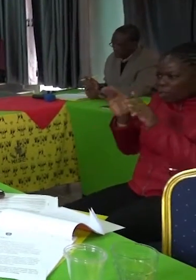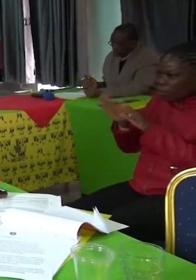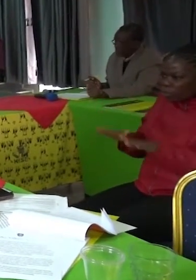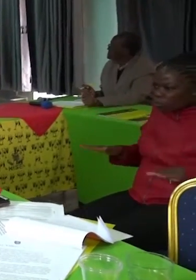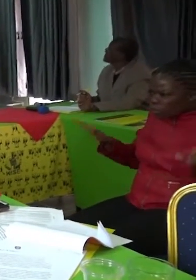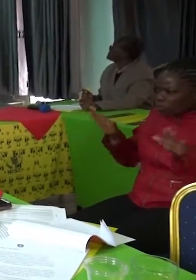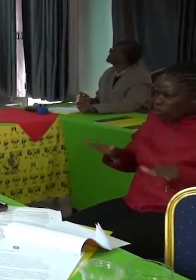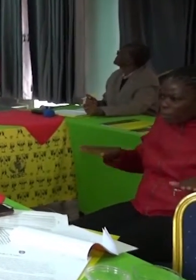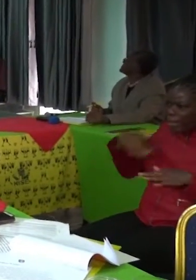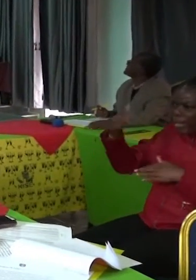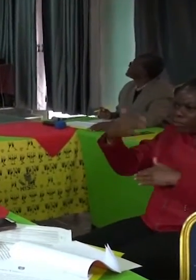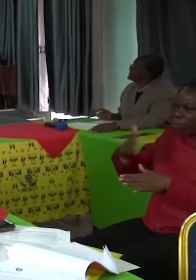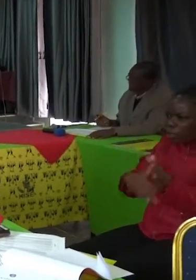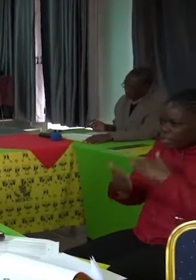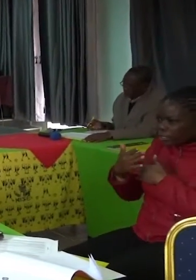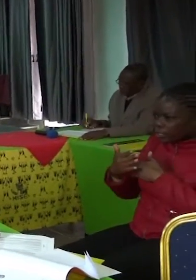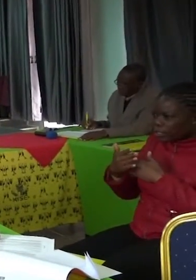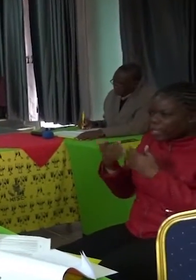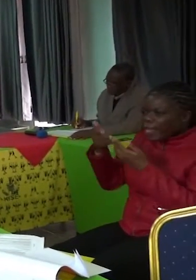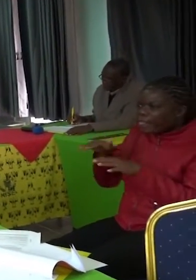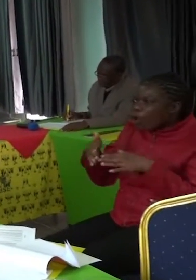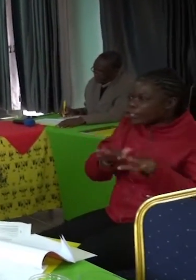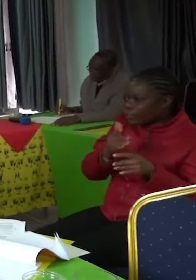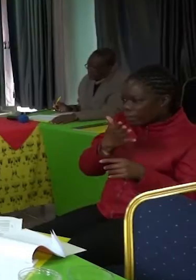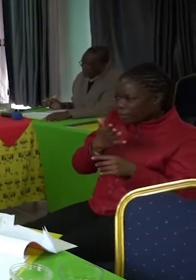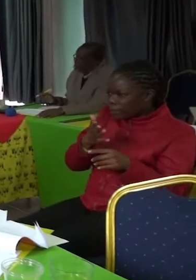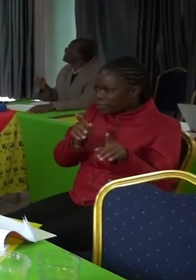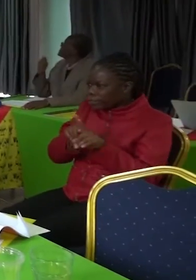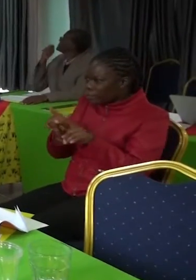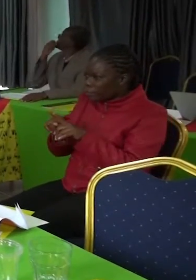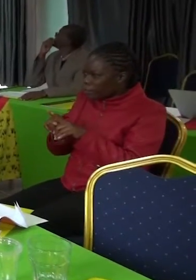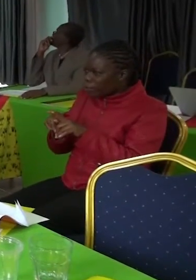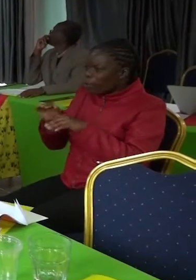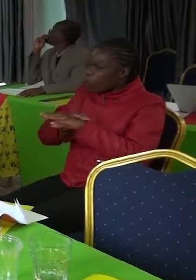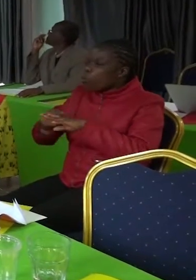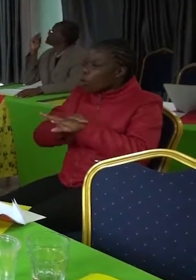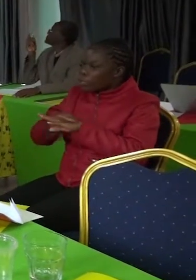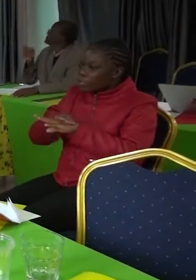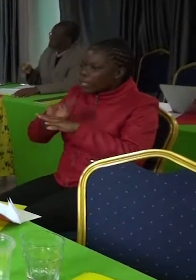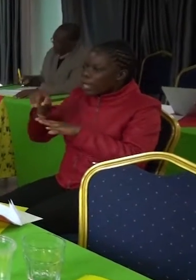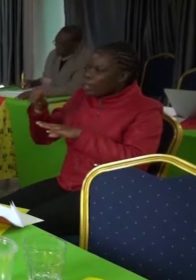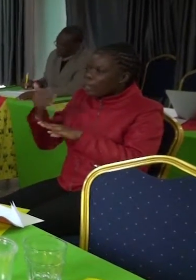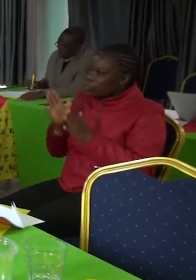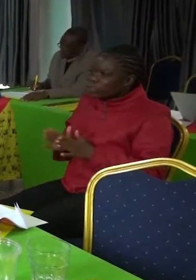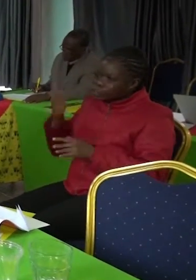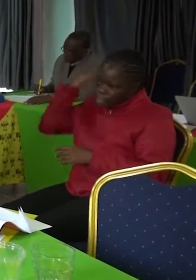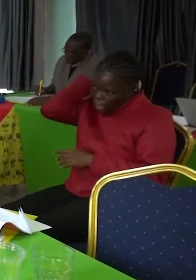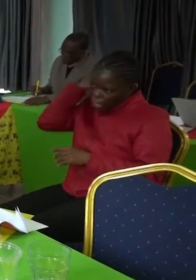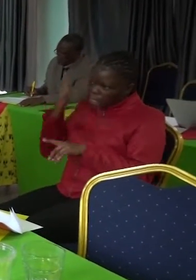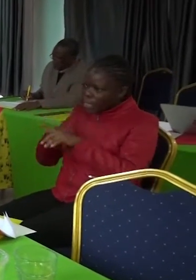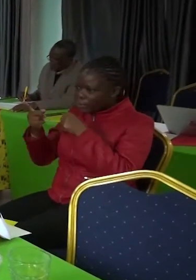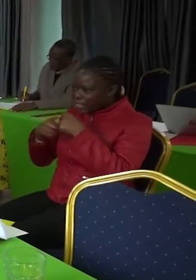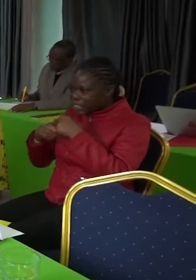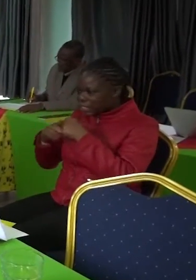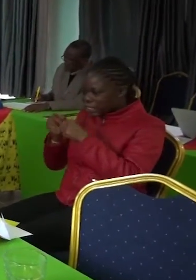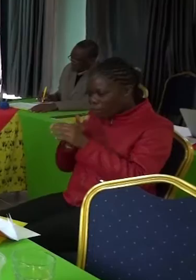morning 6 a.m. in the ocean. And we washed one another's backs with sand. At 6 a.m., 6:30,